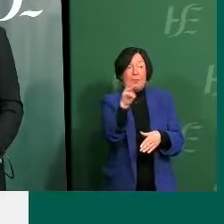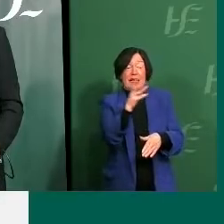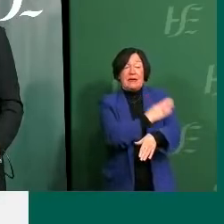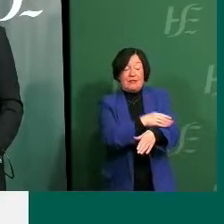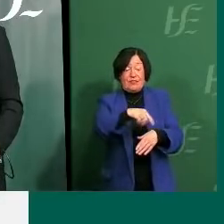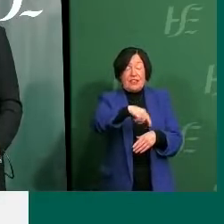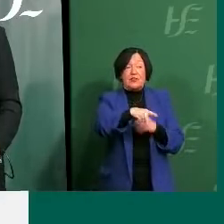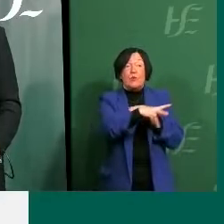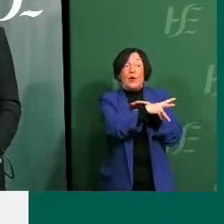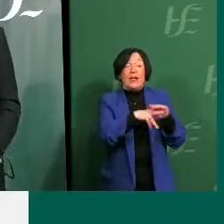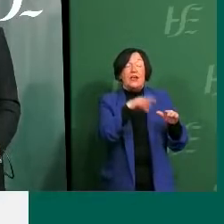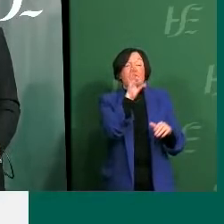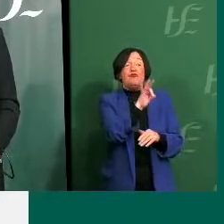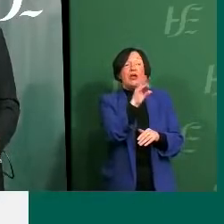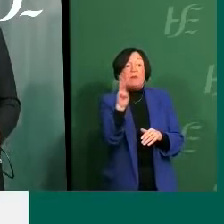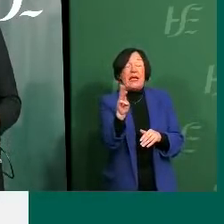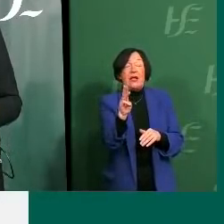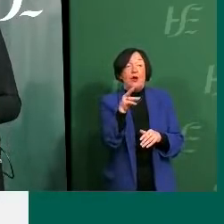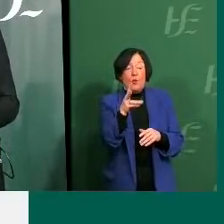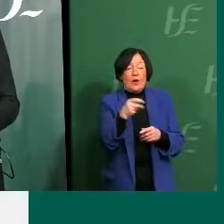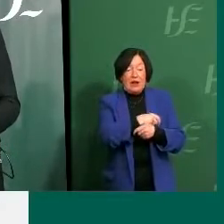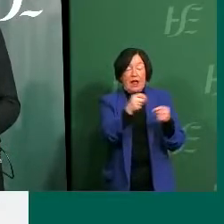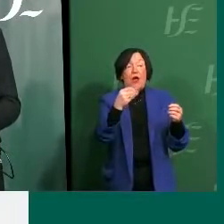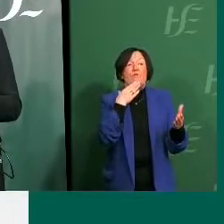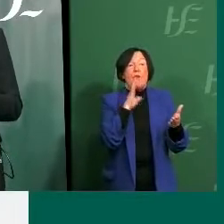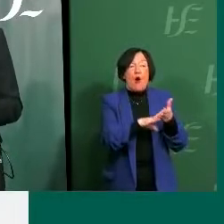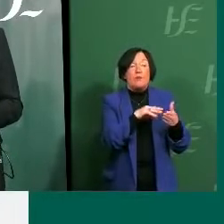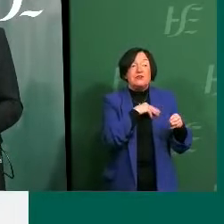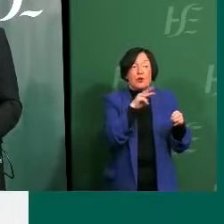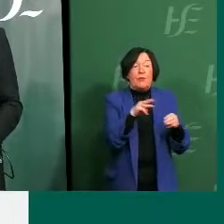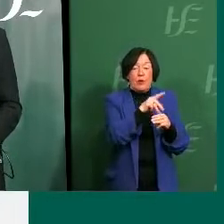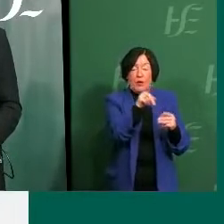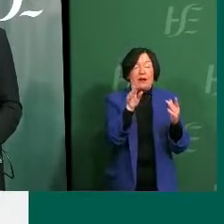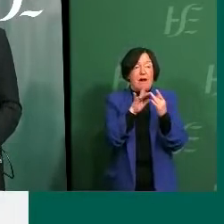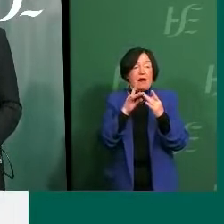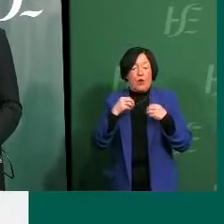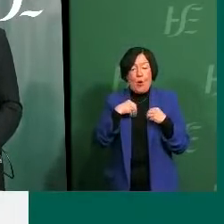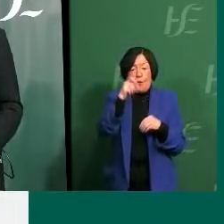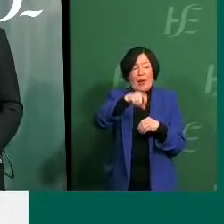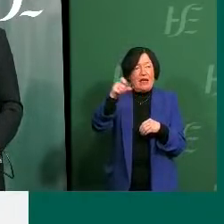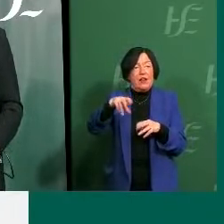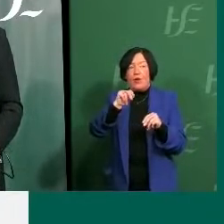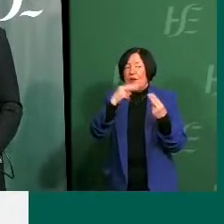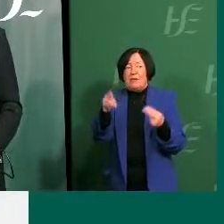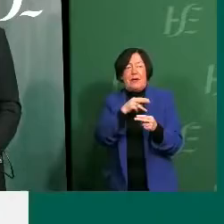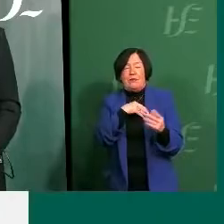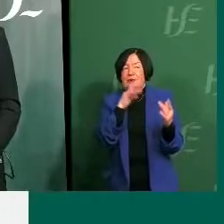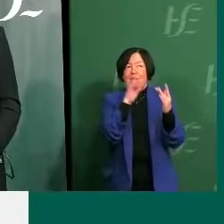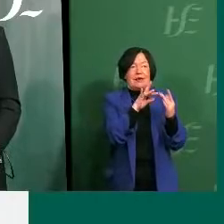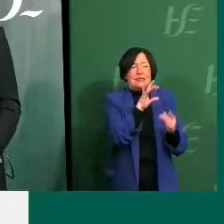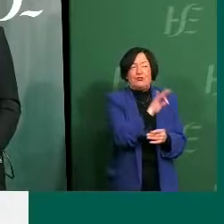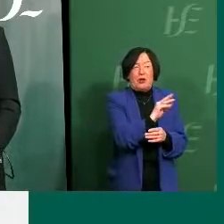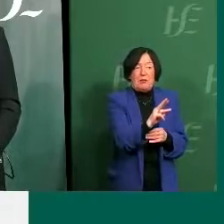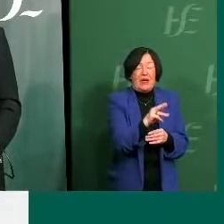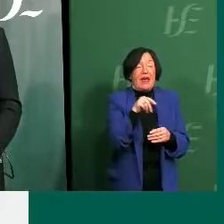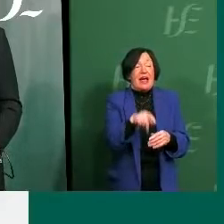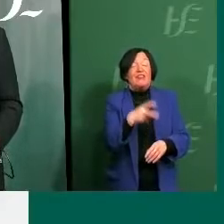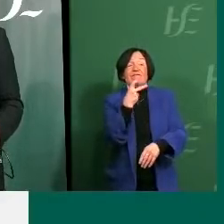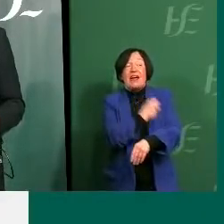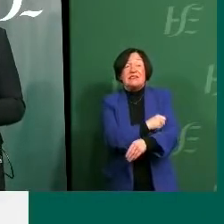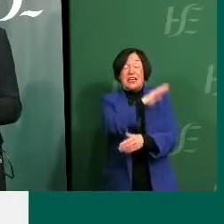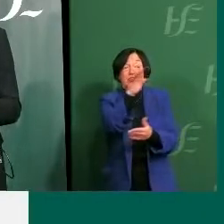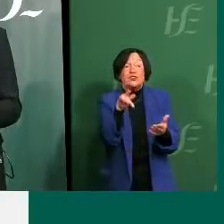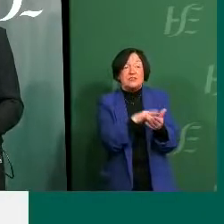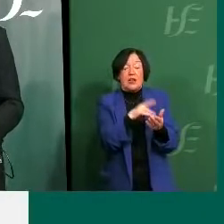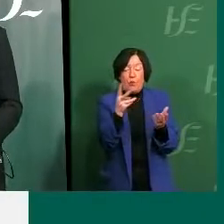commencing this week. And GPs will actually issue appointments to people. They will contact their own patients. There's no need for people to contact them. And the vaccination centres